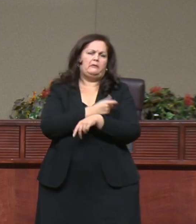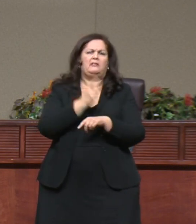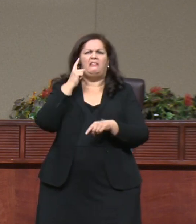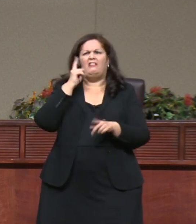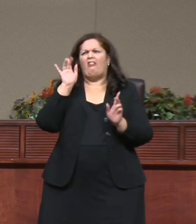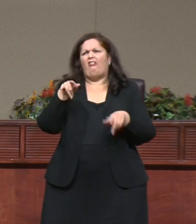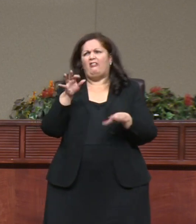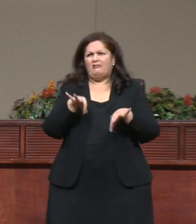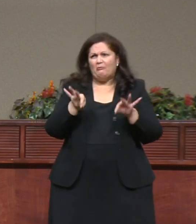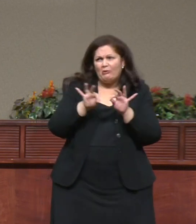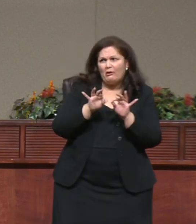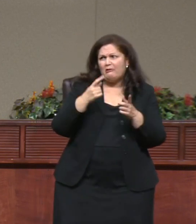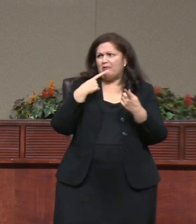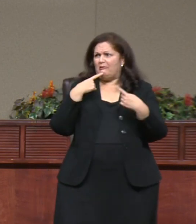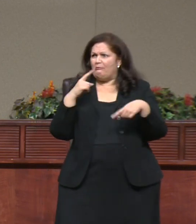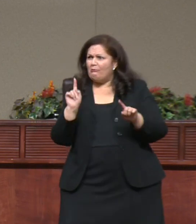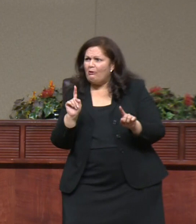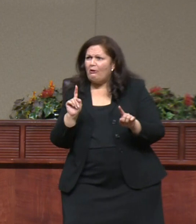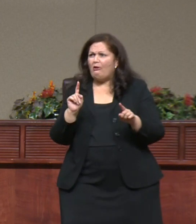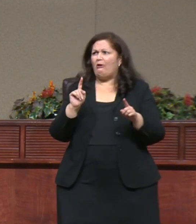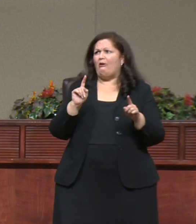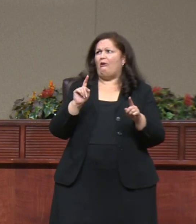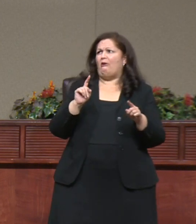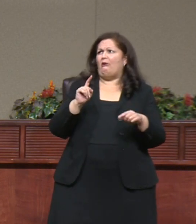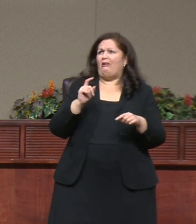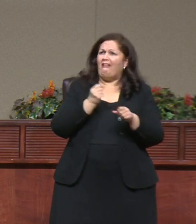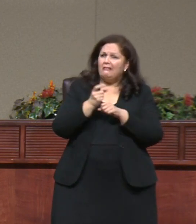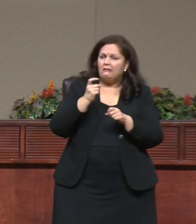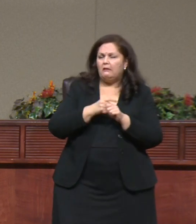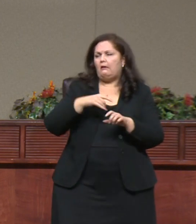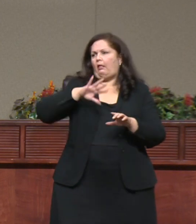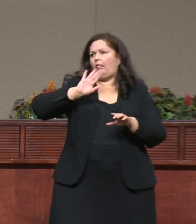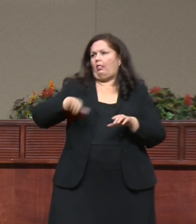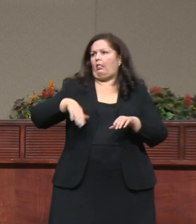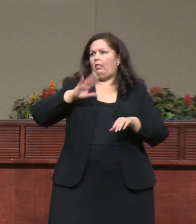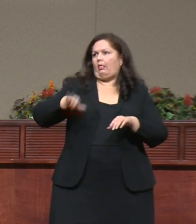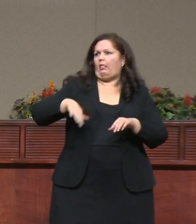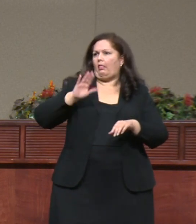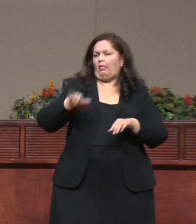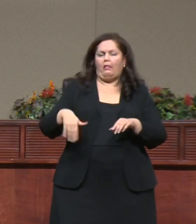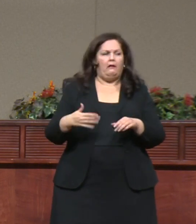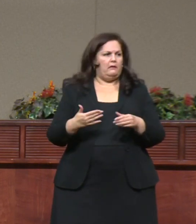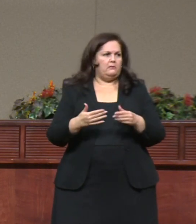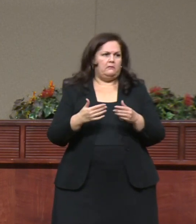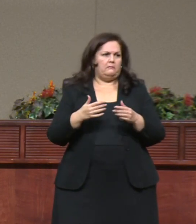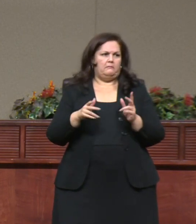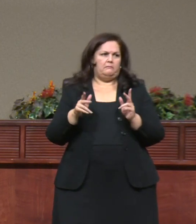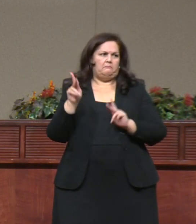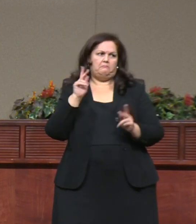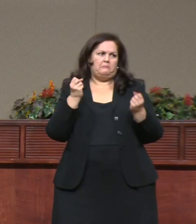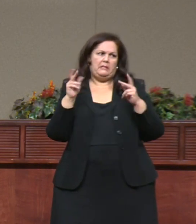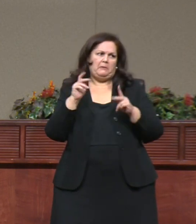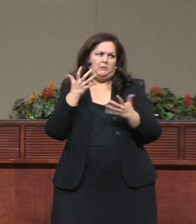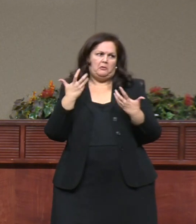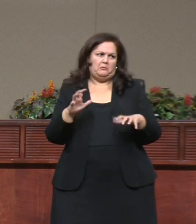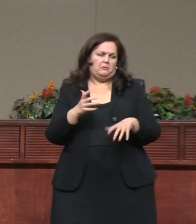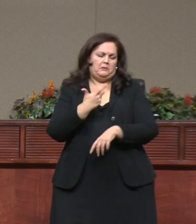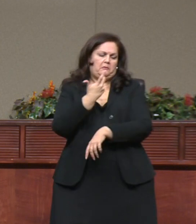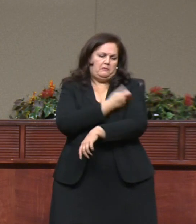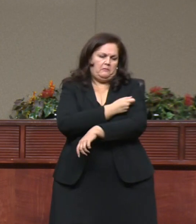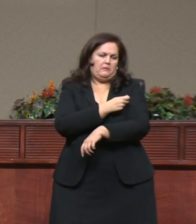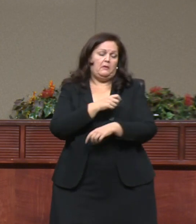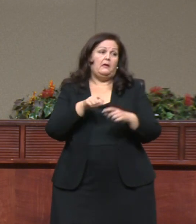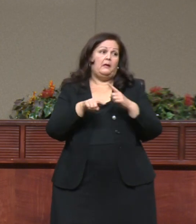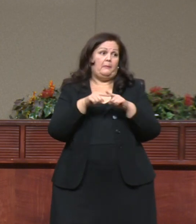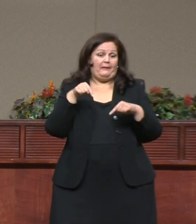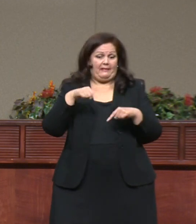it effective, and you have to take it every year, and all those inconveniences. But if there is a year to